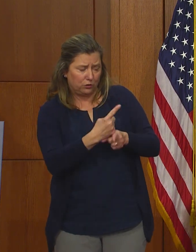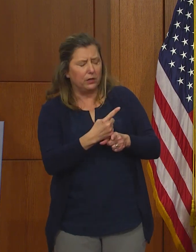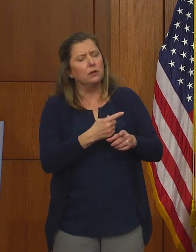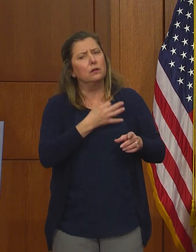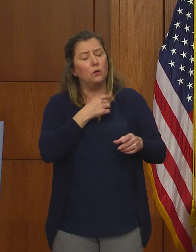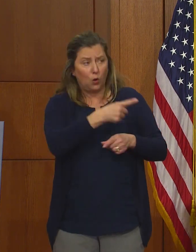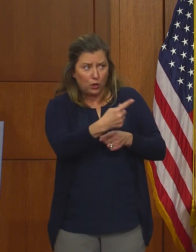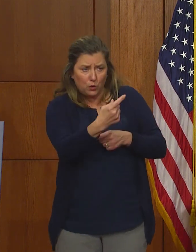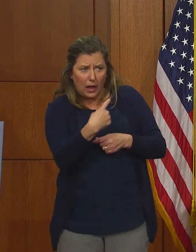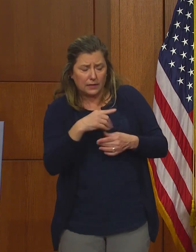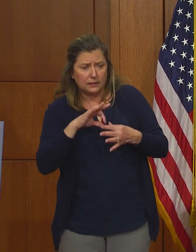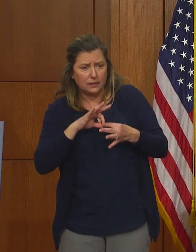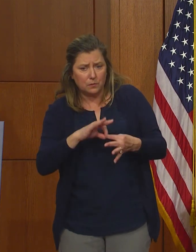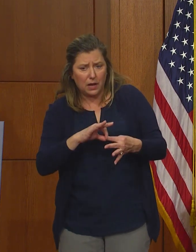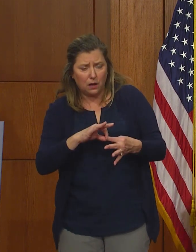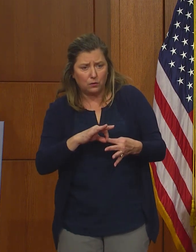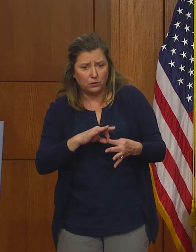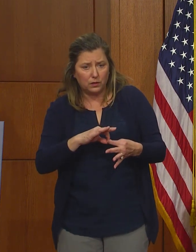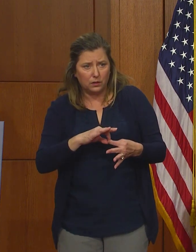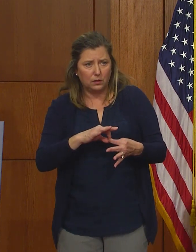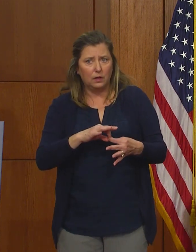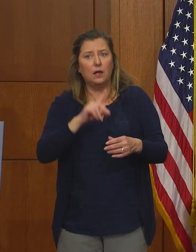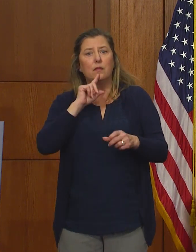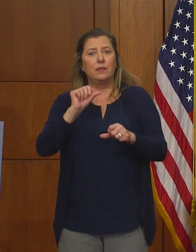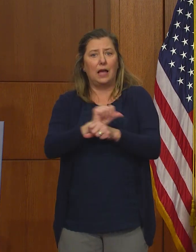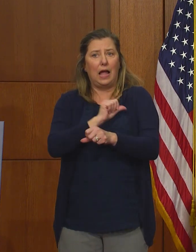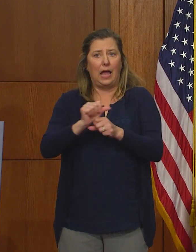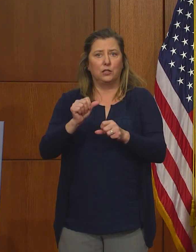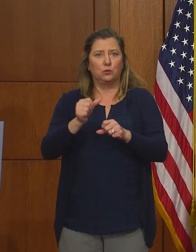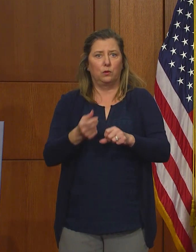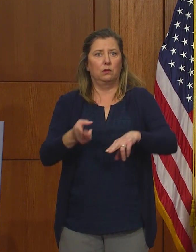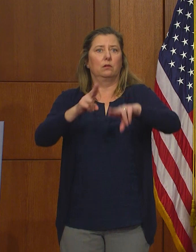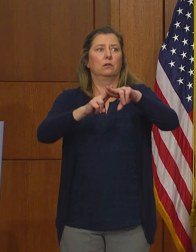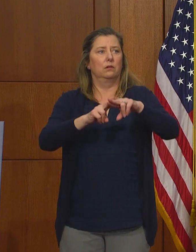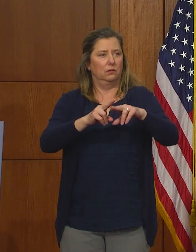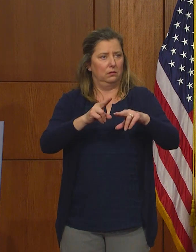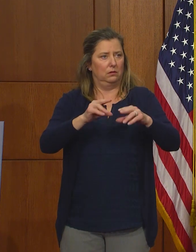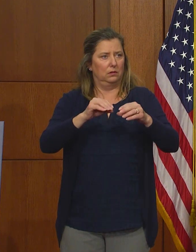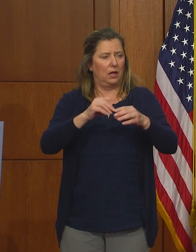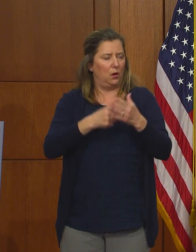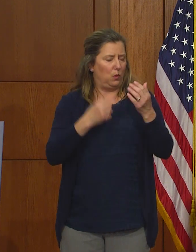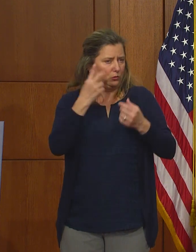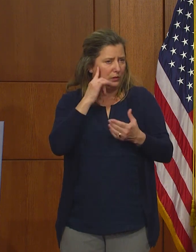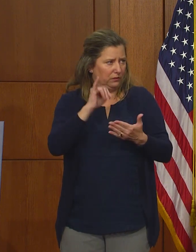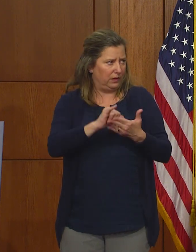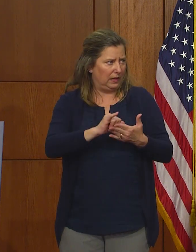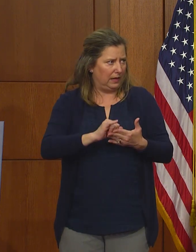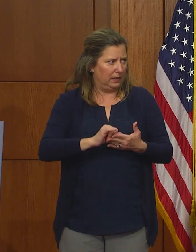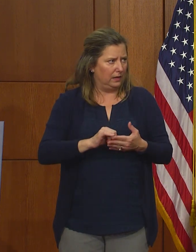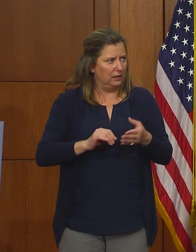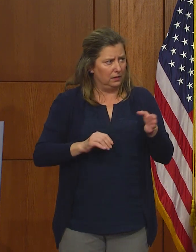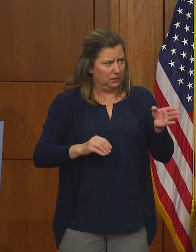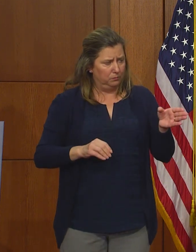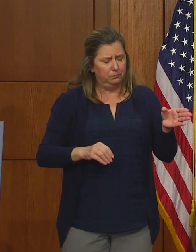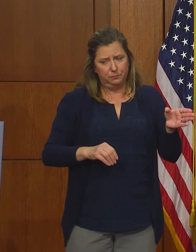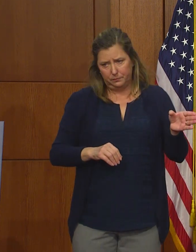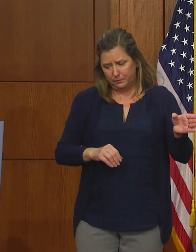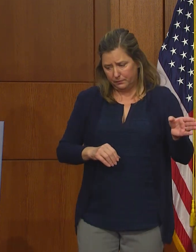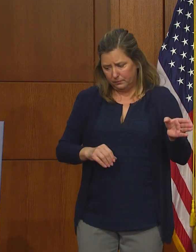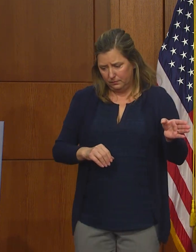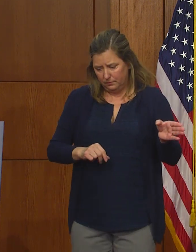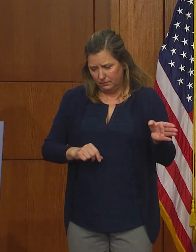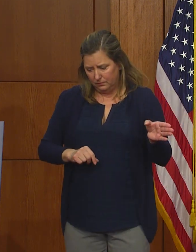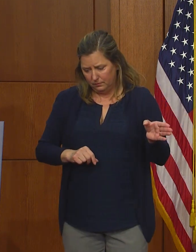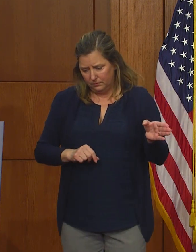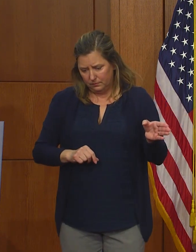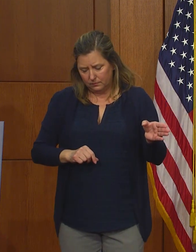you asking about the actual jump and what was the reason for that? You explained that the jump was due